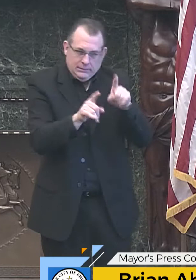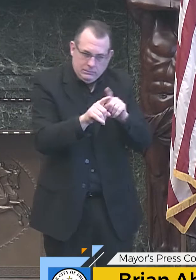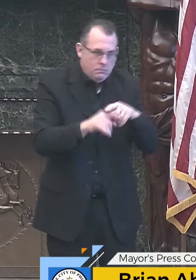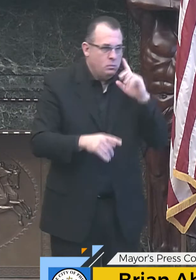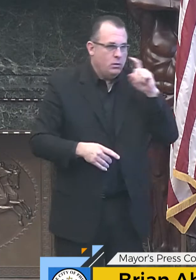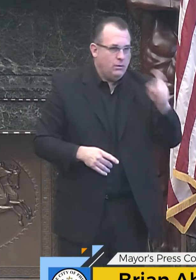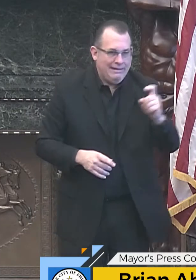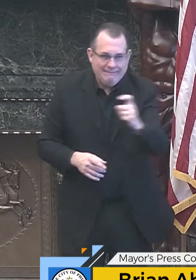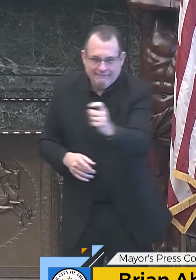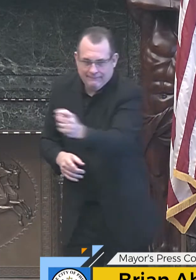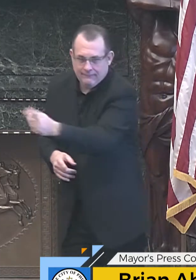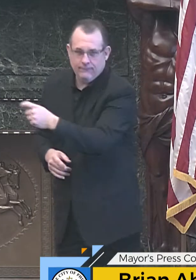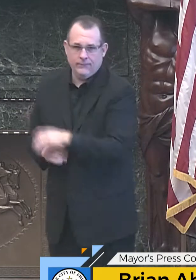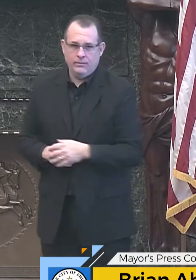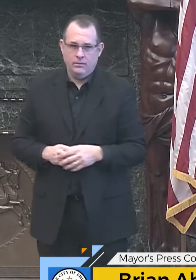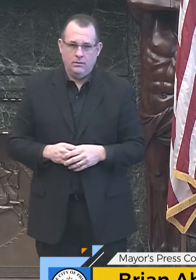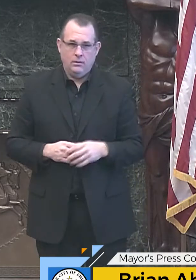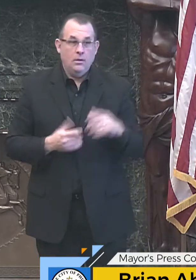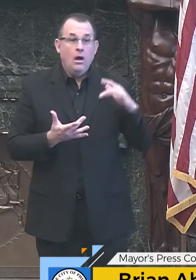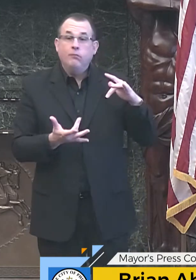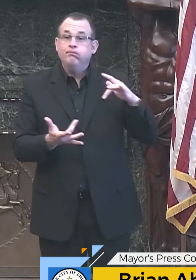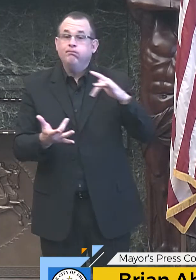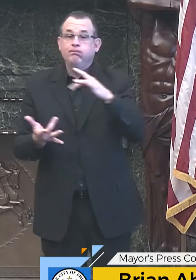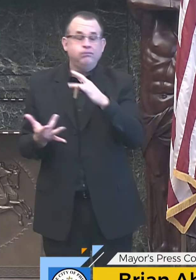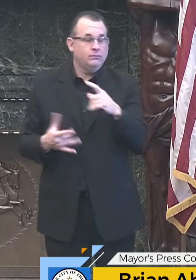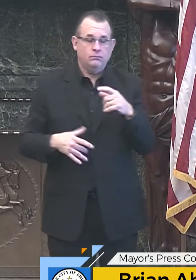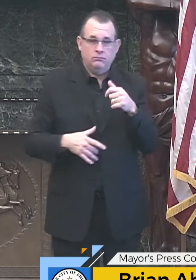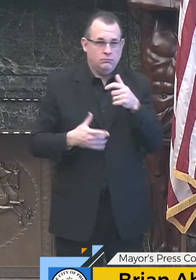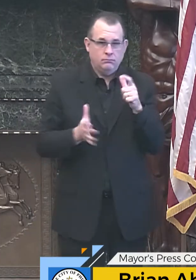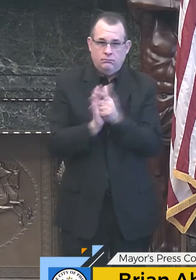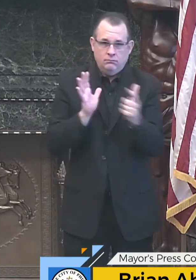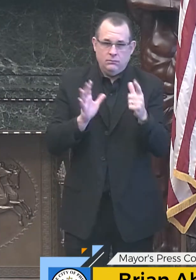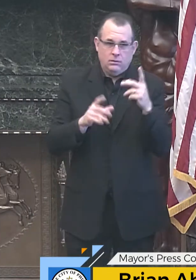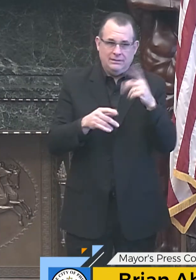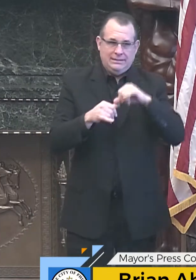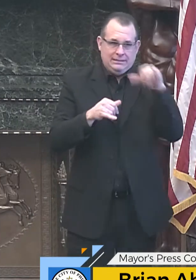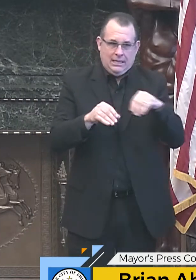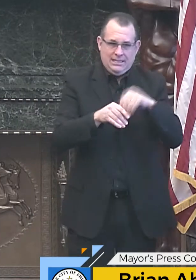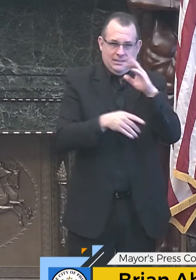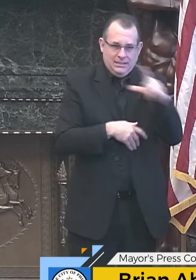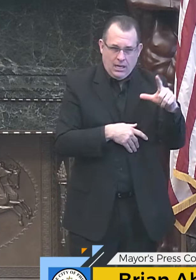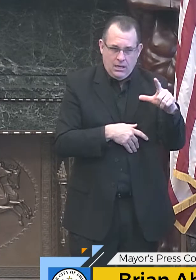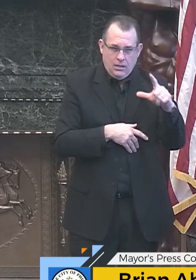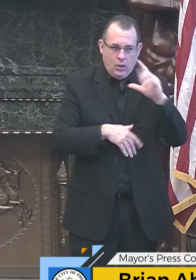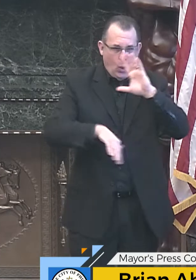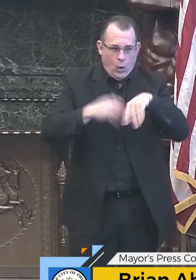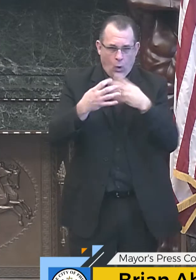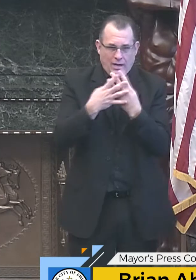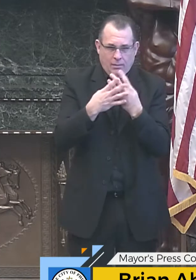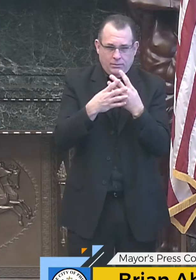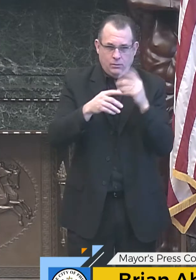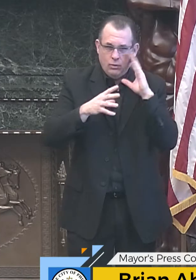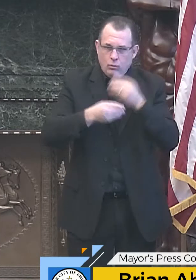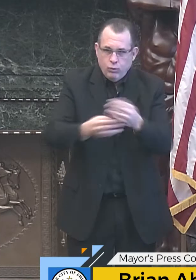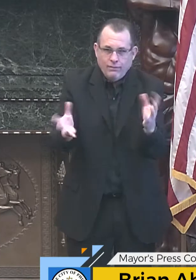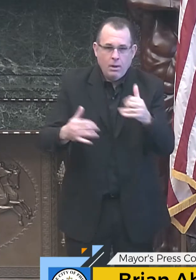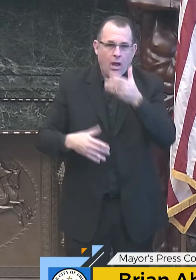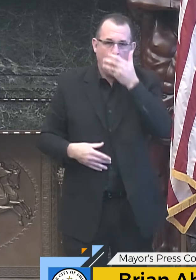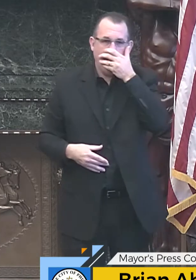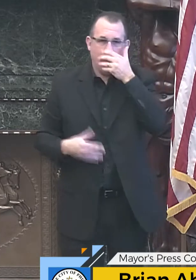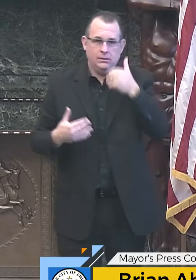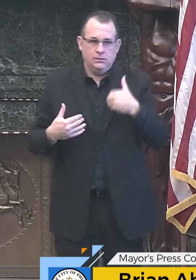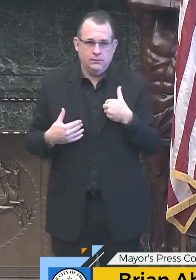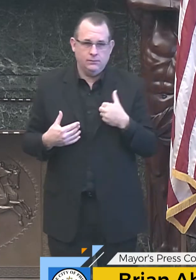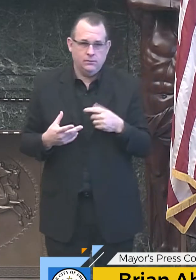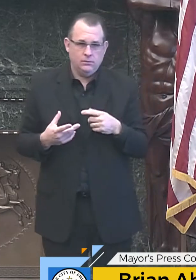no movement of inmates from their respective units, and all inmates are being provided with masks. We know advocates for all of those